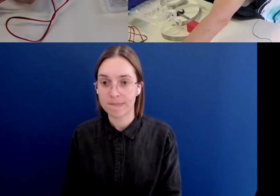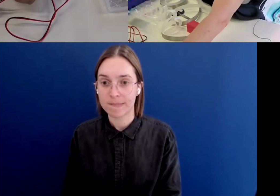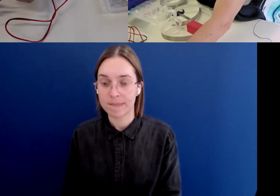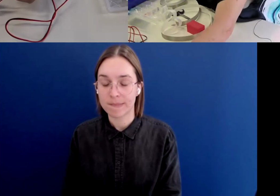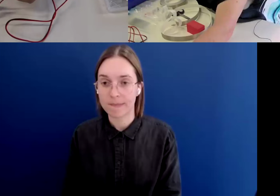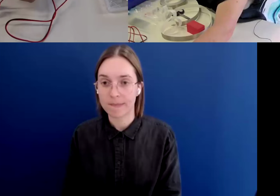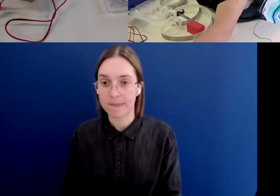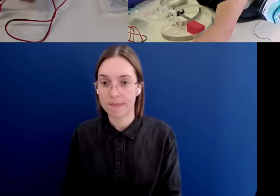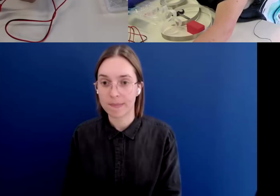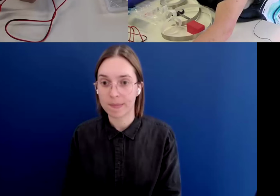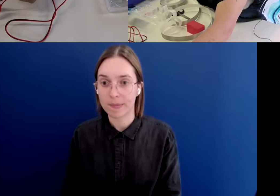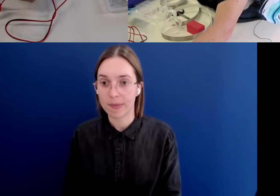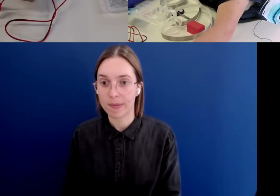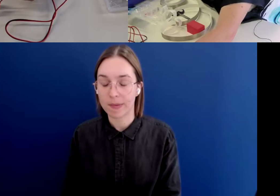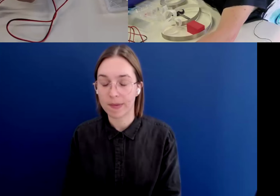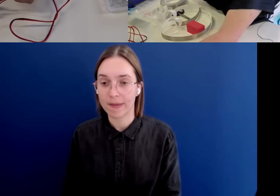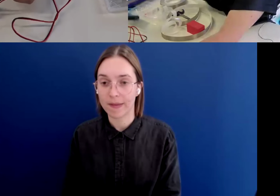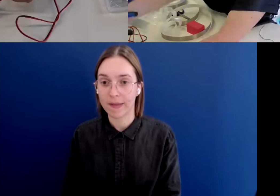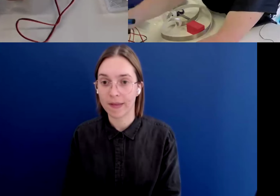You can use,